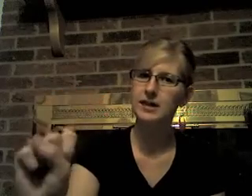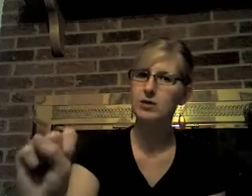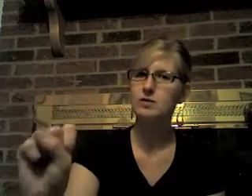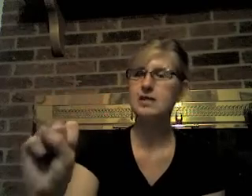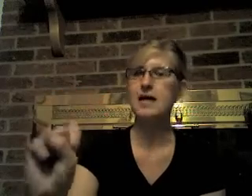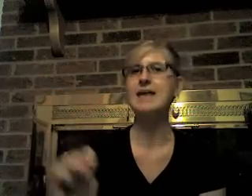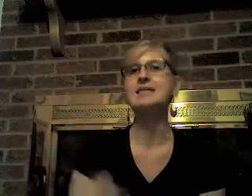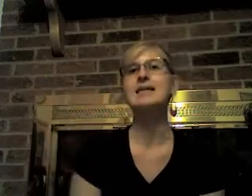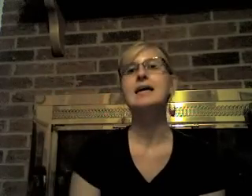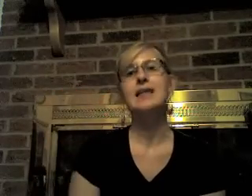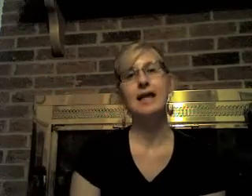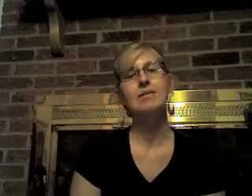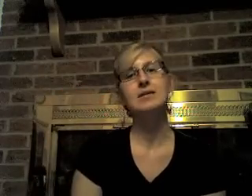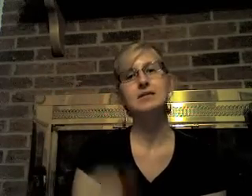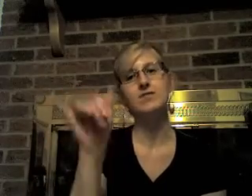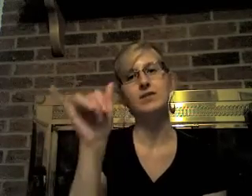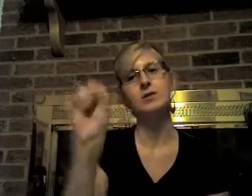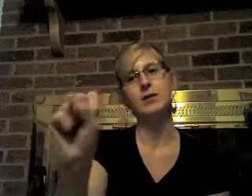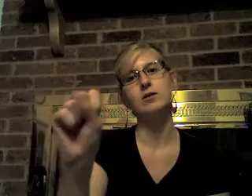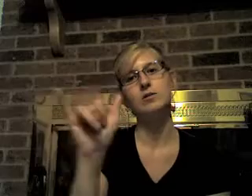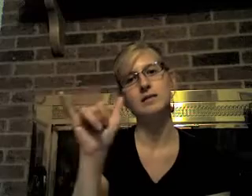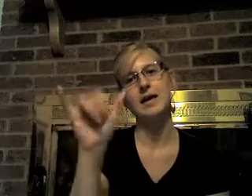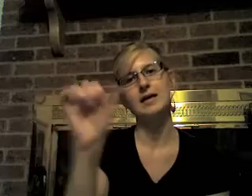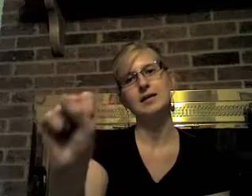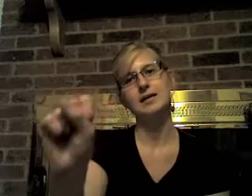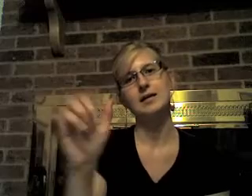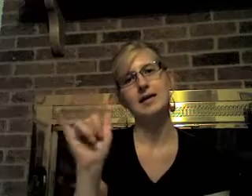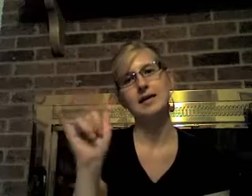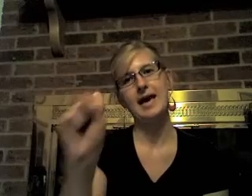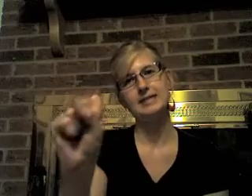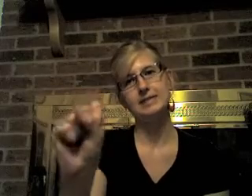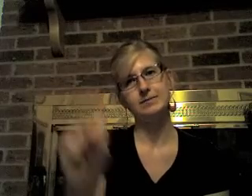goes to the S? That means it's a fingerspelled loan sign. Yes.